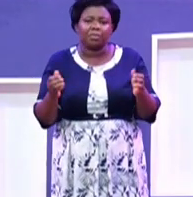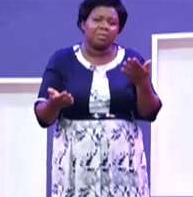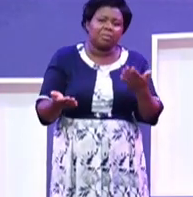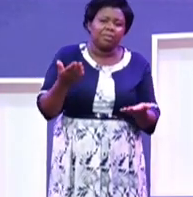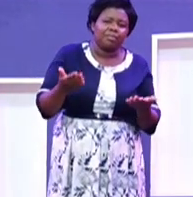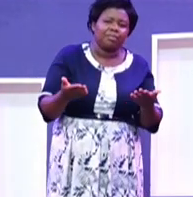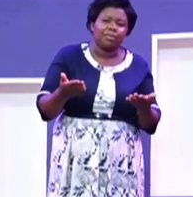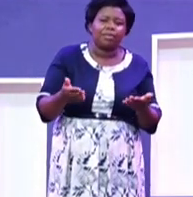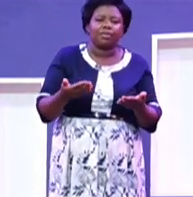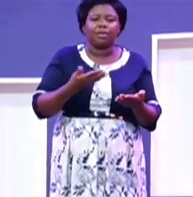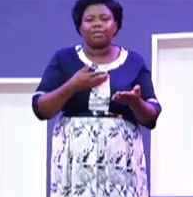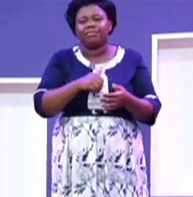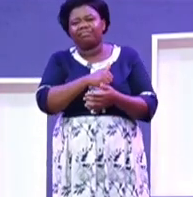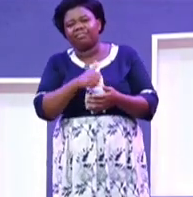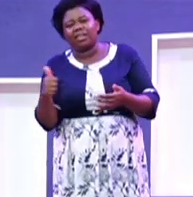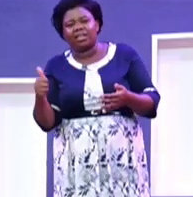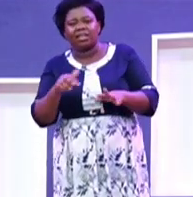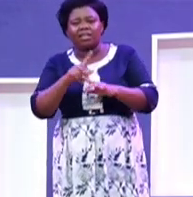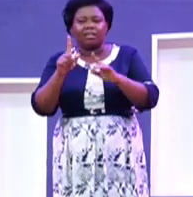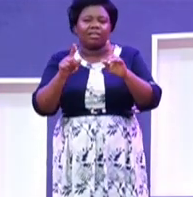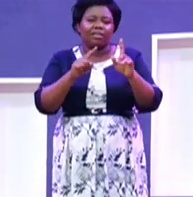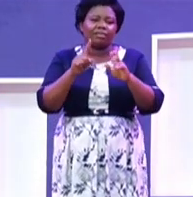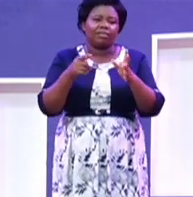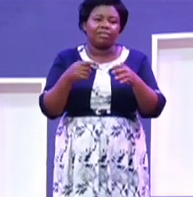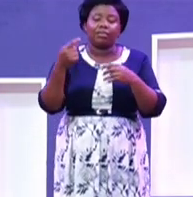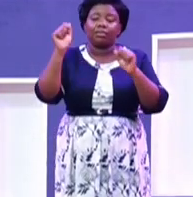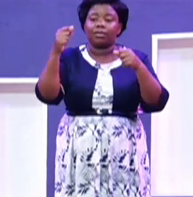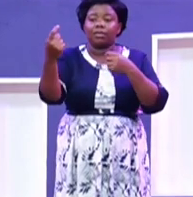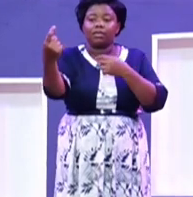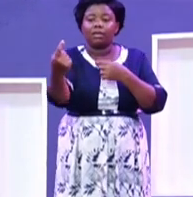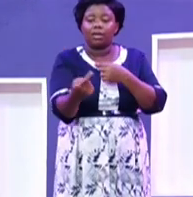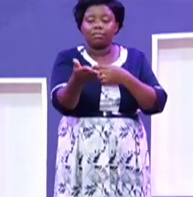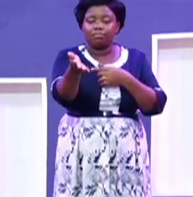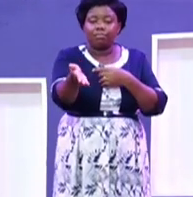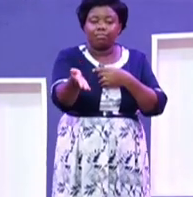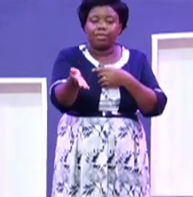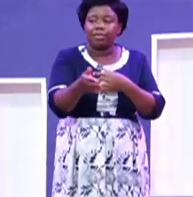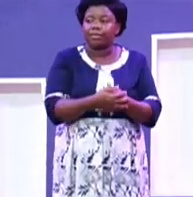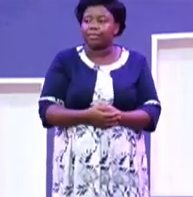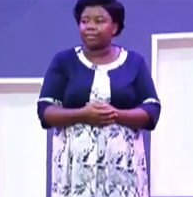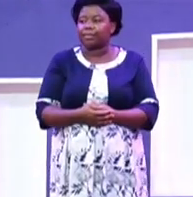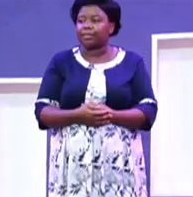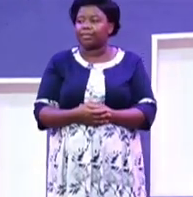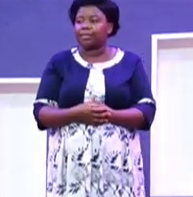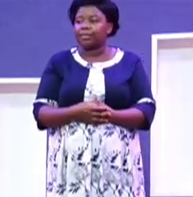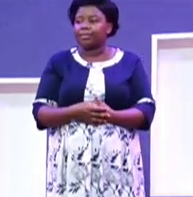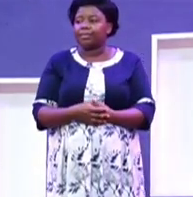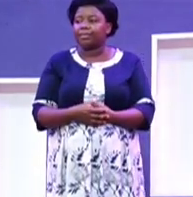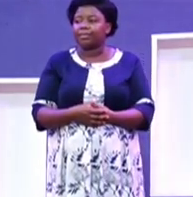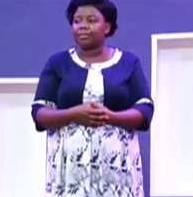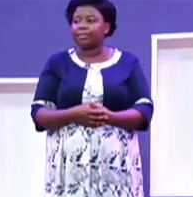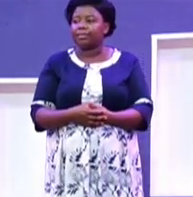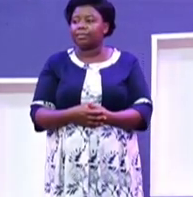oyina kyobuuza, osobola okujja wano, ojja kujja wano tusobole okulaba bulungi obere nga